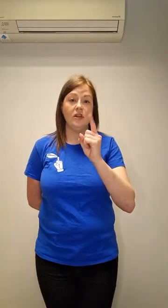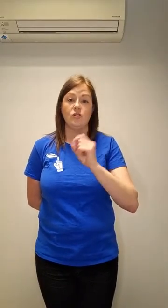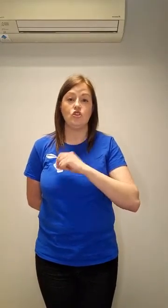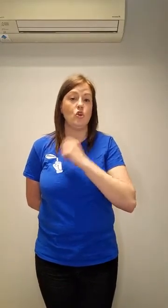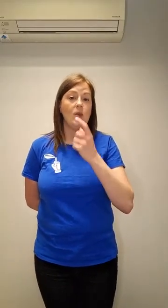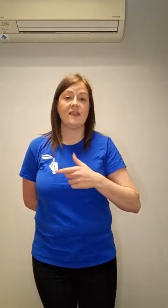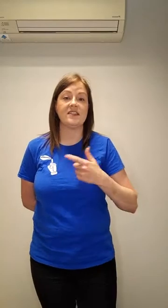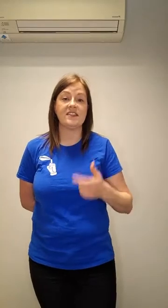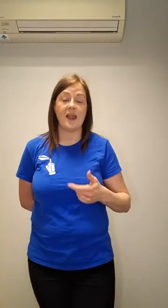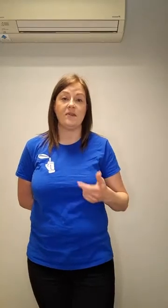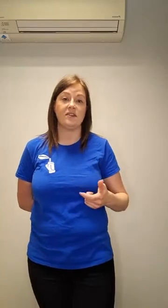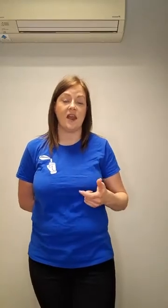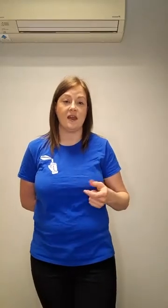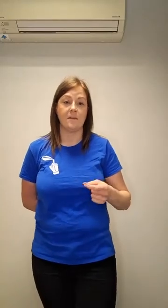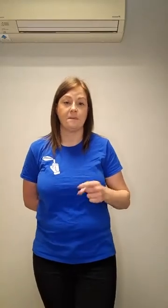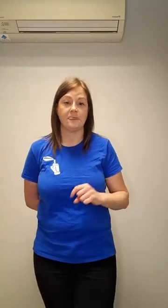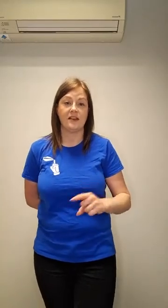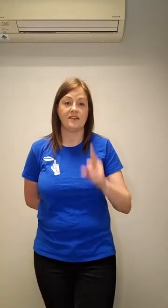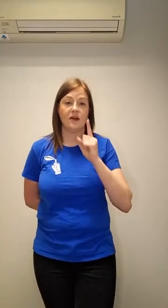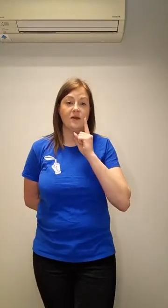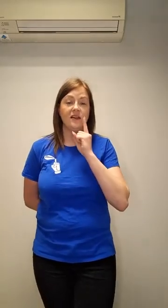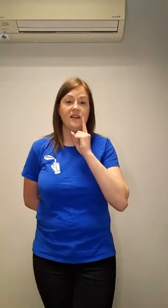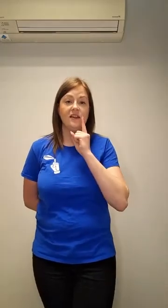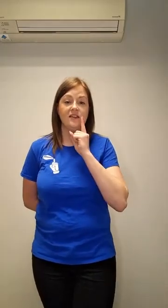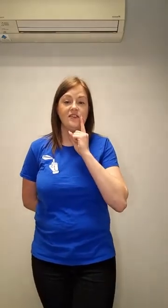you're doing the same thing. So